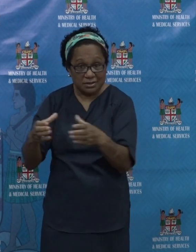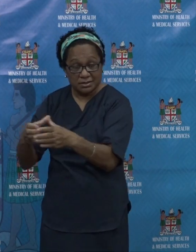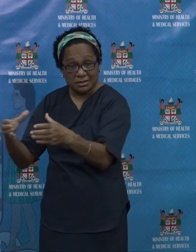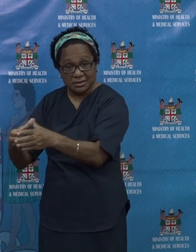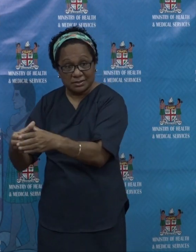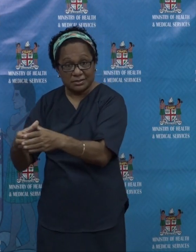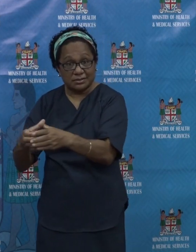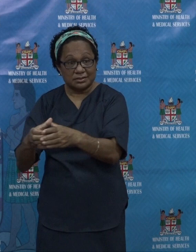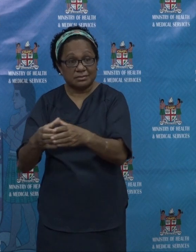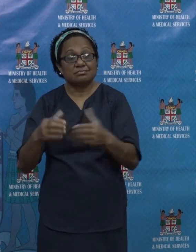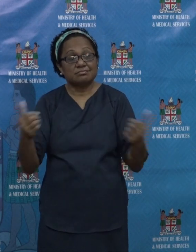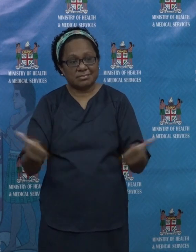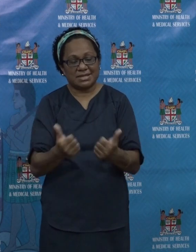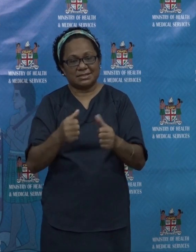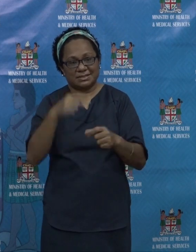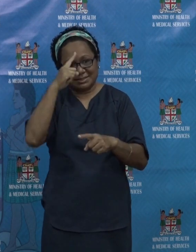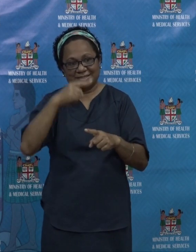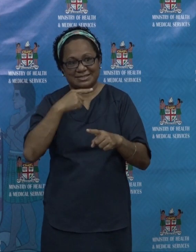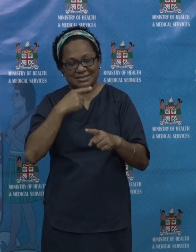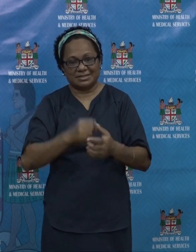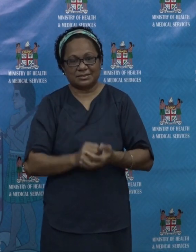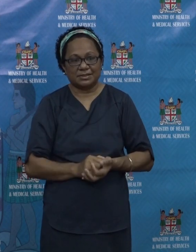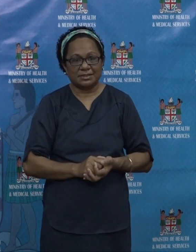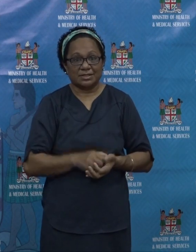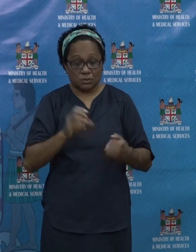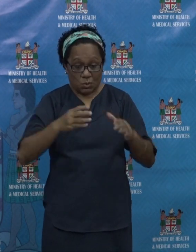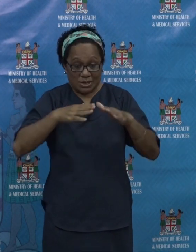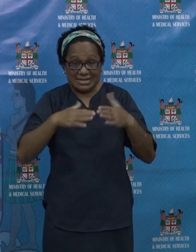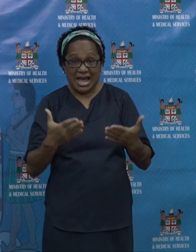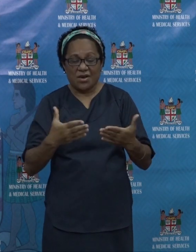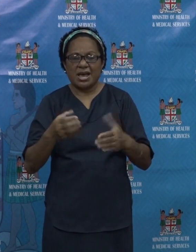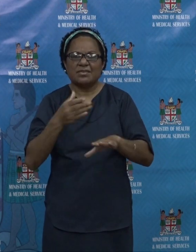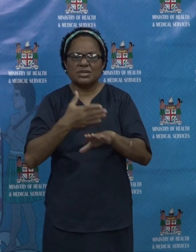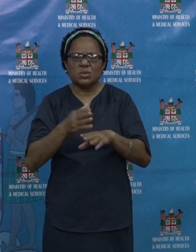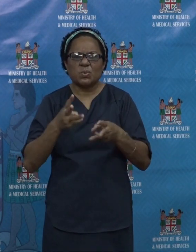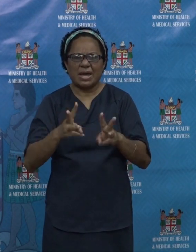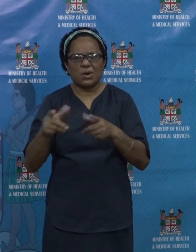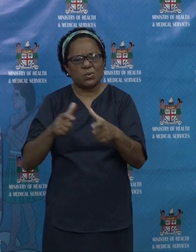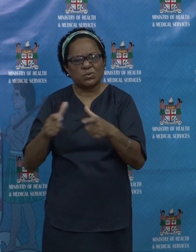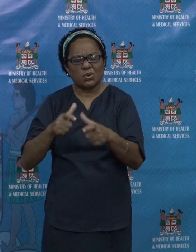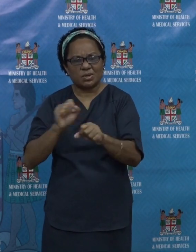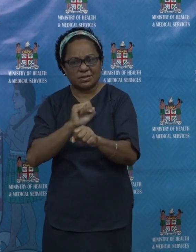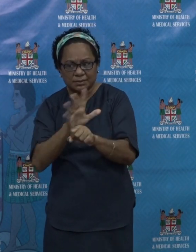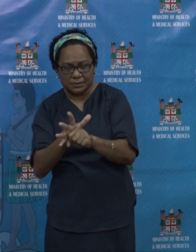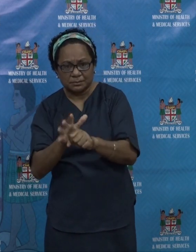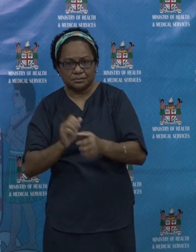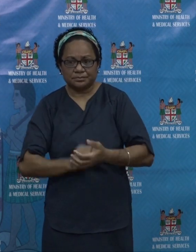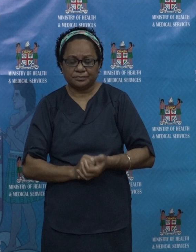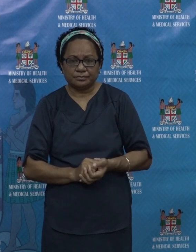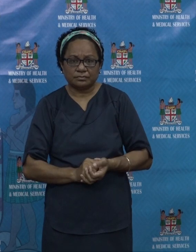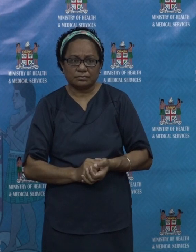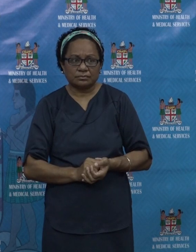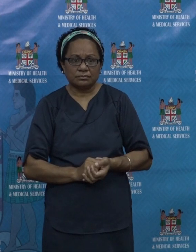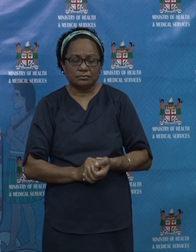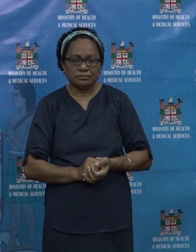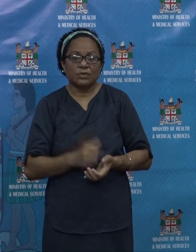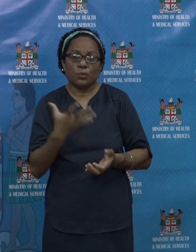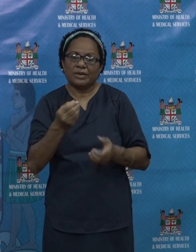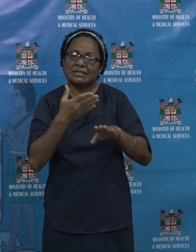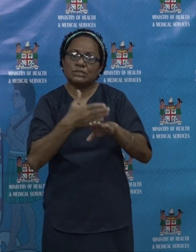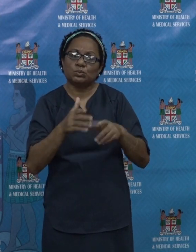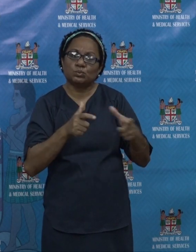containment phase to our current mitigation phase strategy of escalating the infection prevention and control